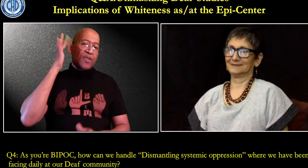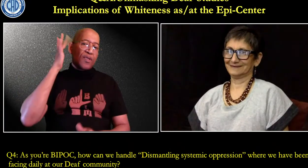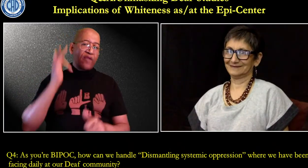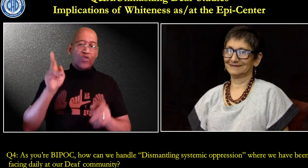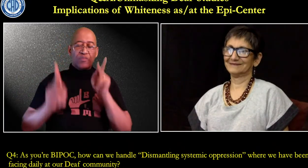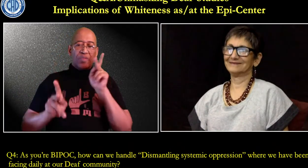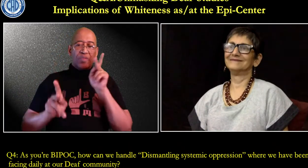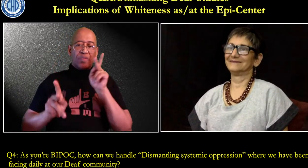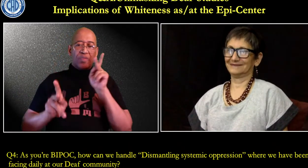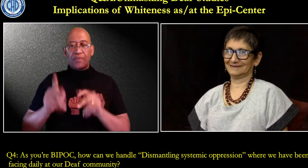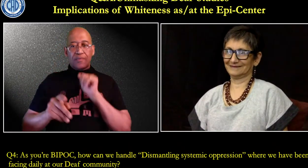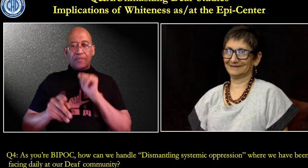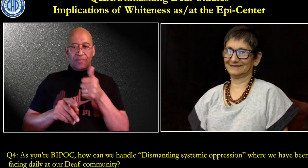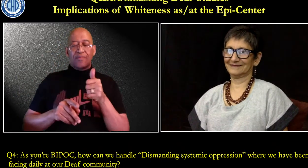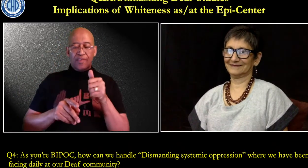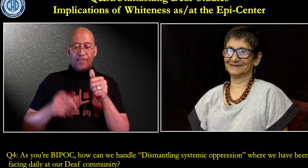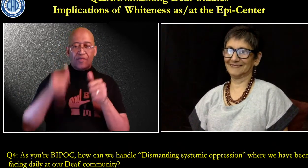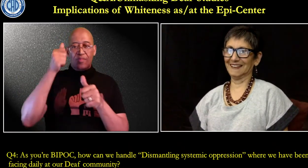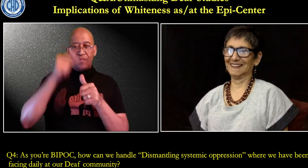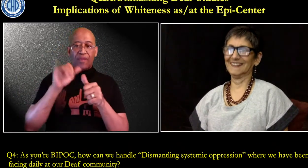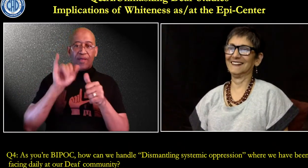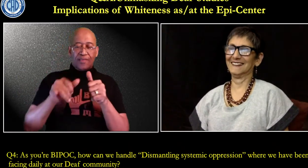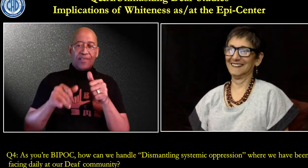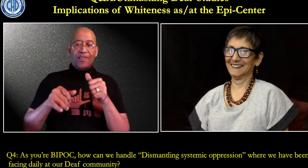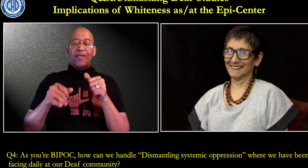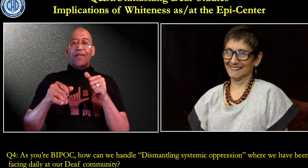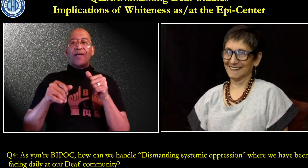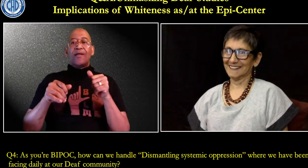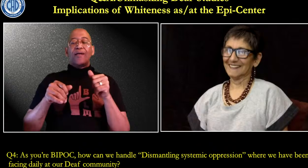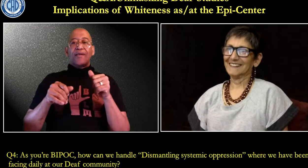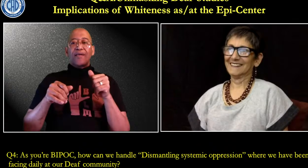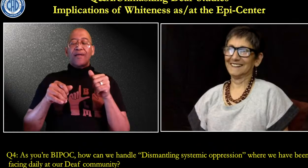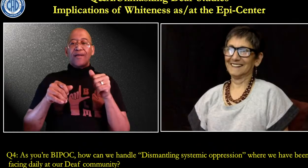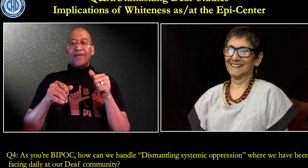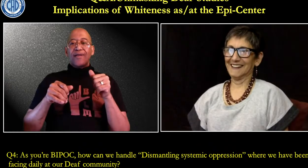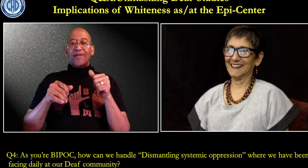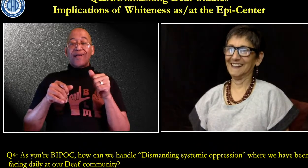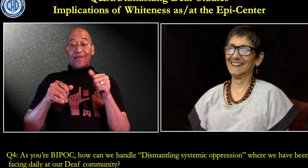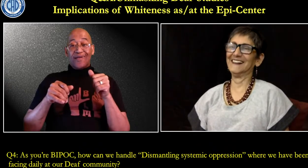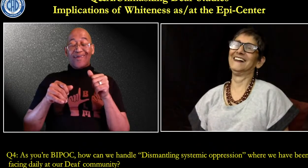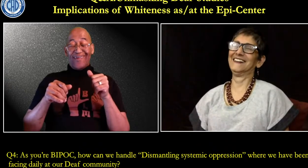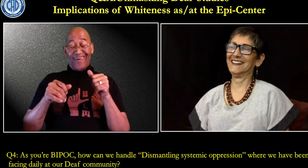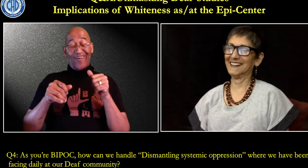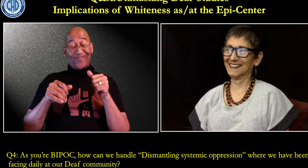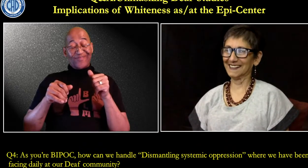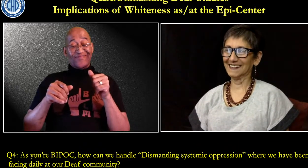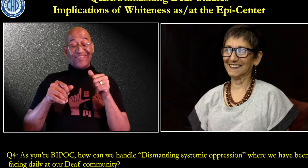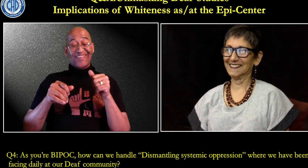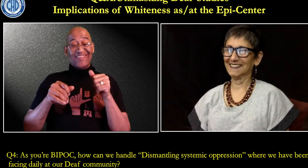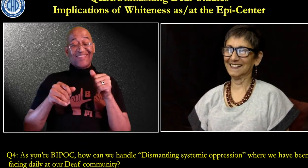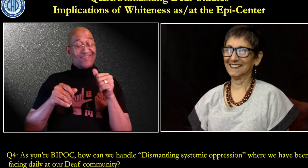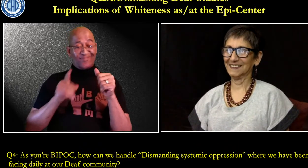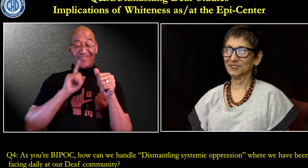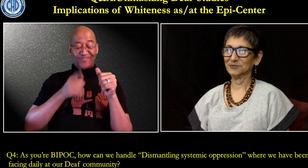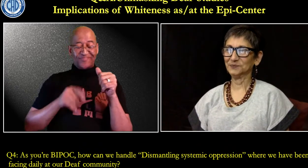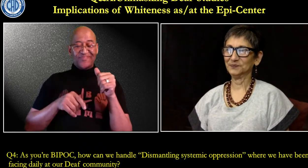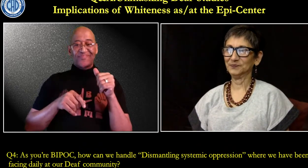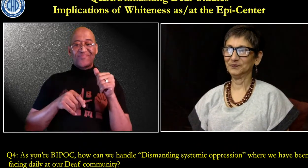Not everyone is open-minded. And you know, California people themselves, that you can actually remember that as well.